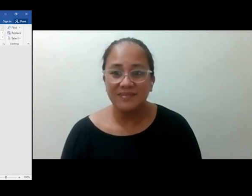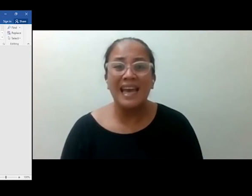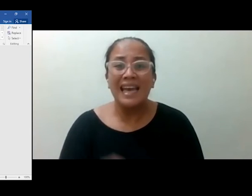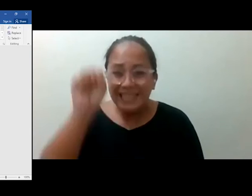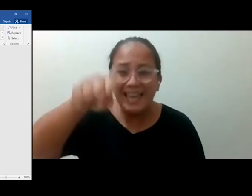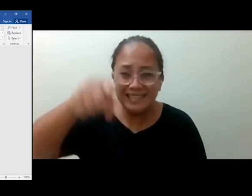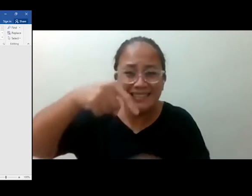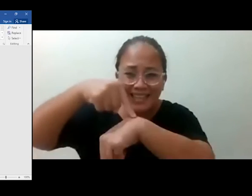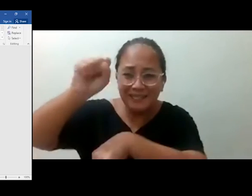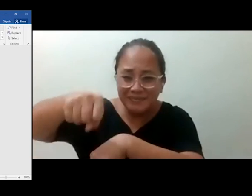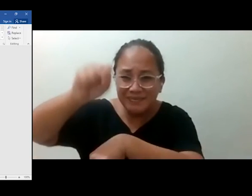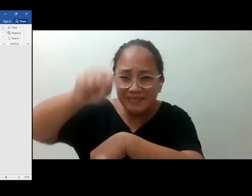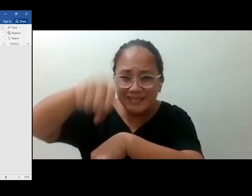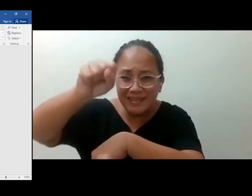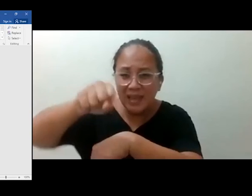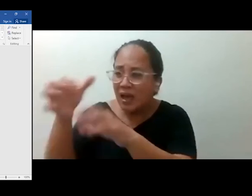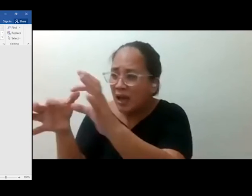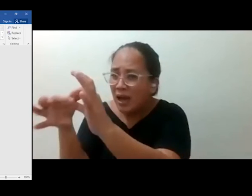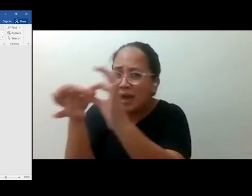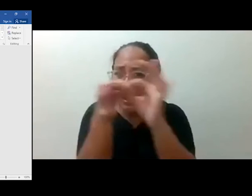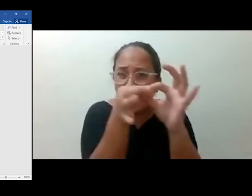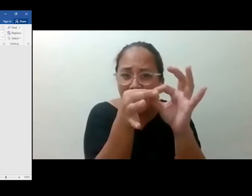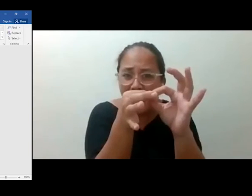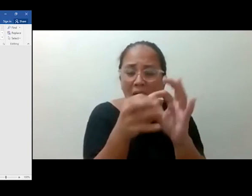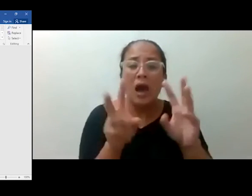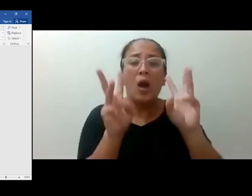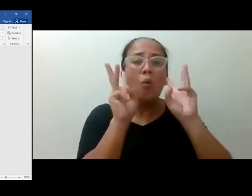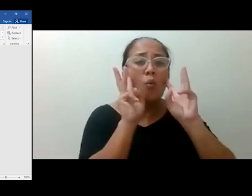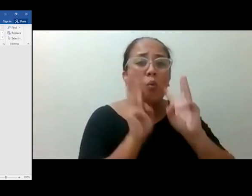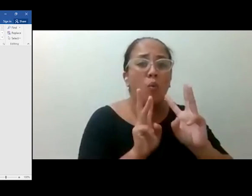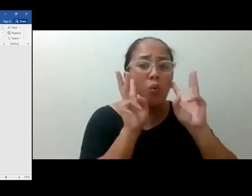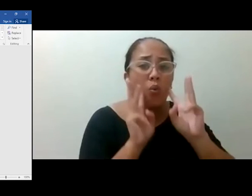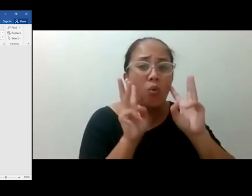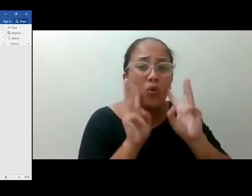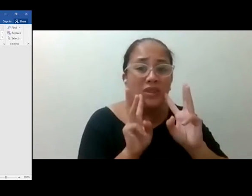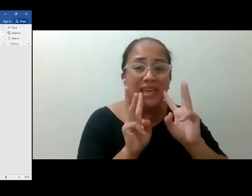yeah, but it relates to Woody teaches sign linguistics.